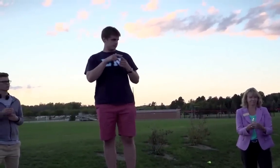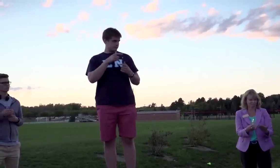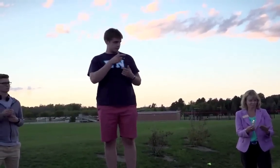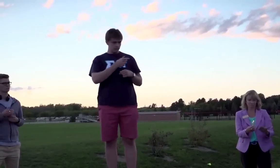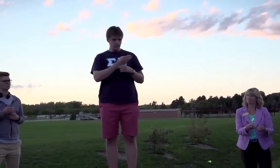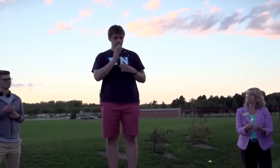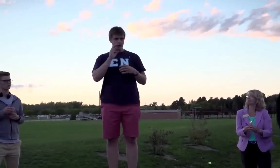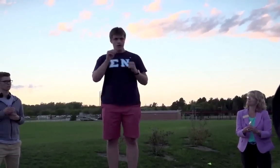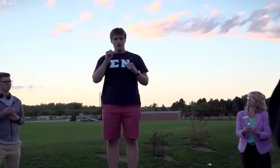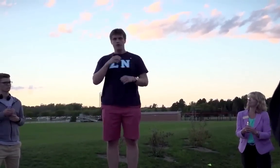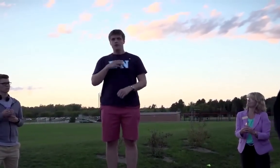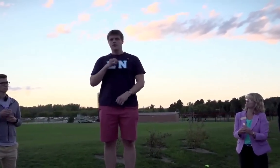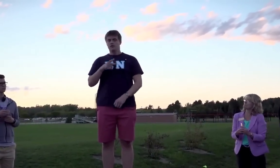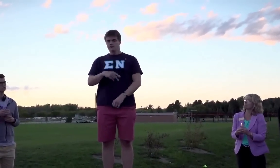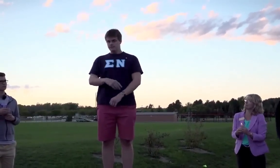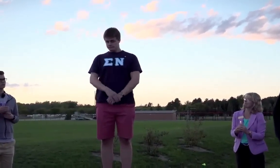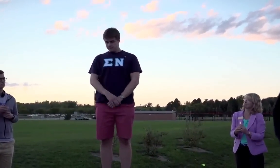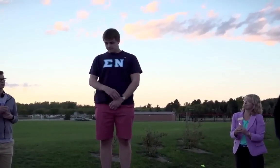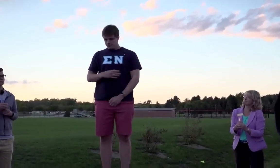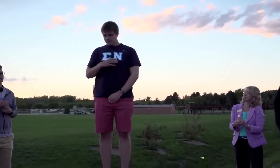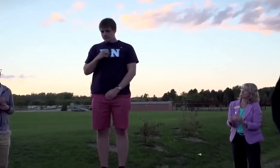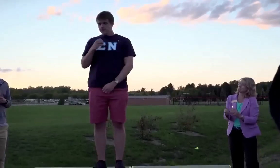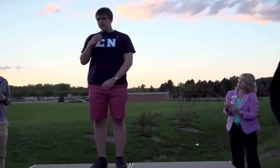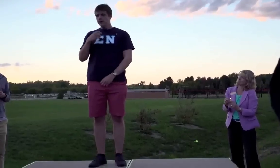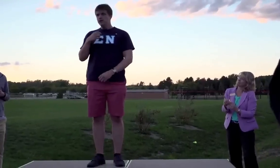Alright, I'll have some last remarks before we close.